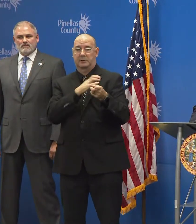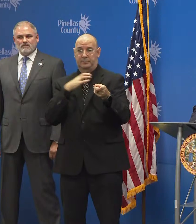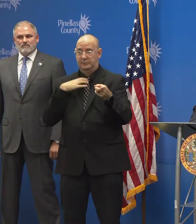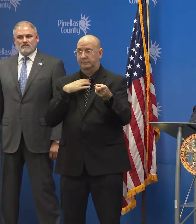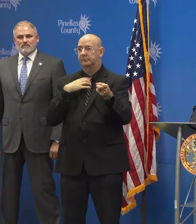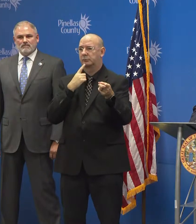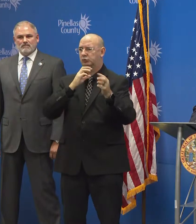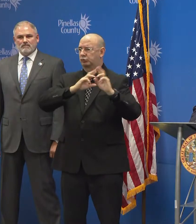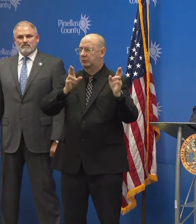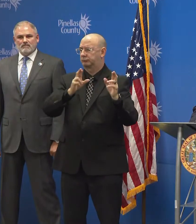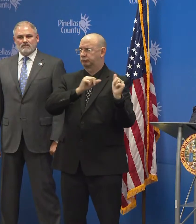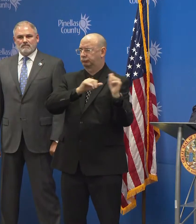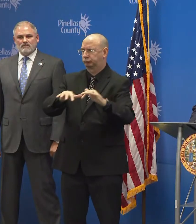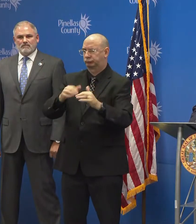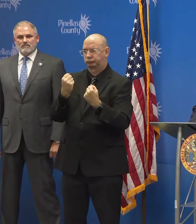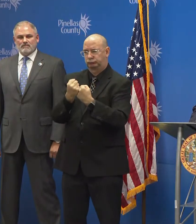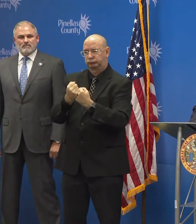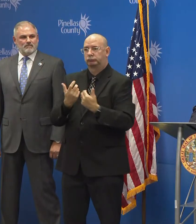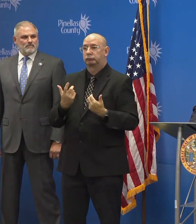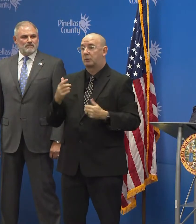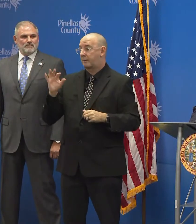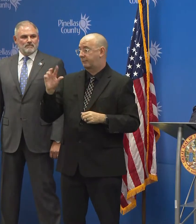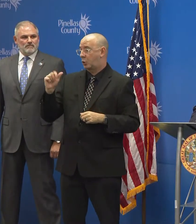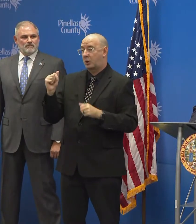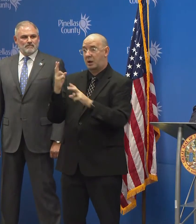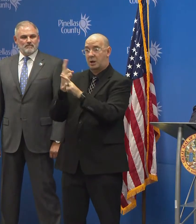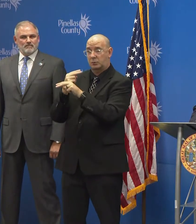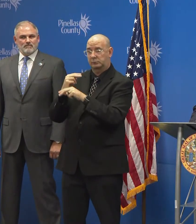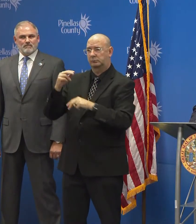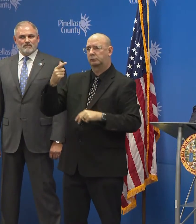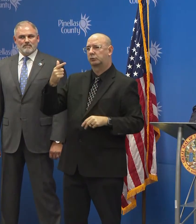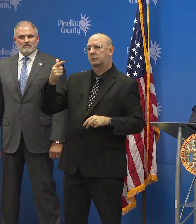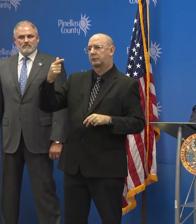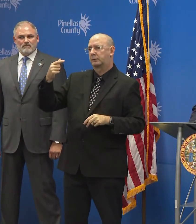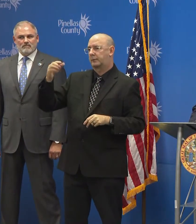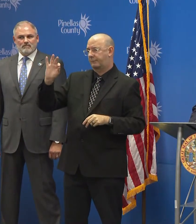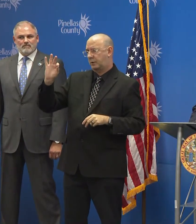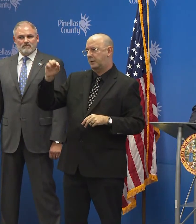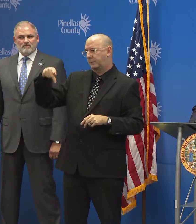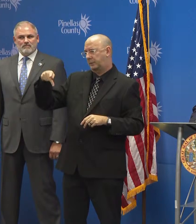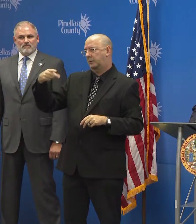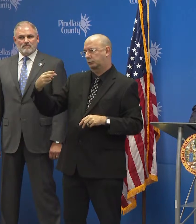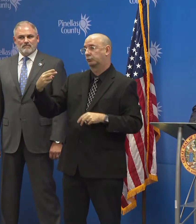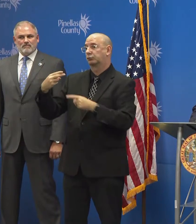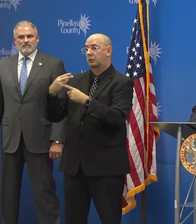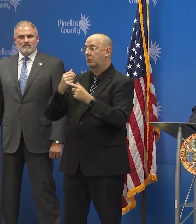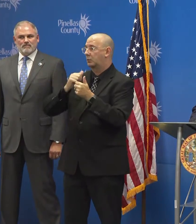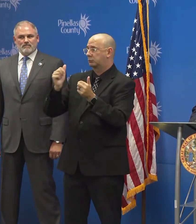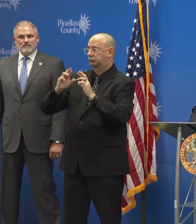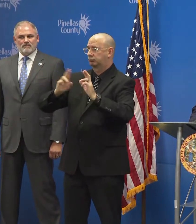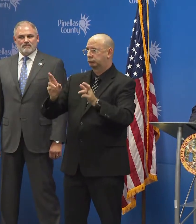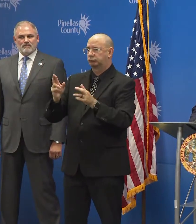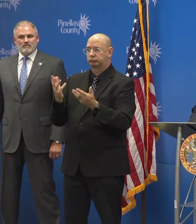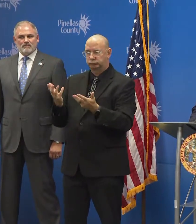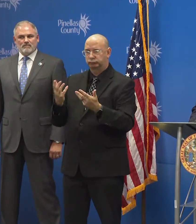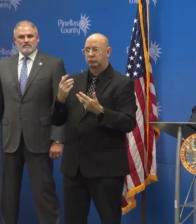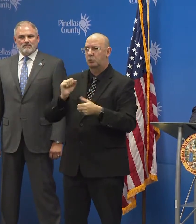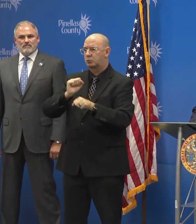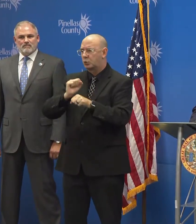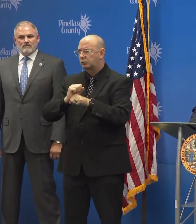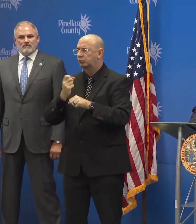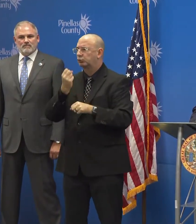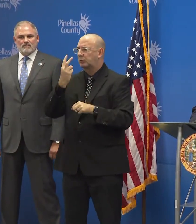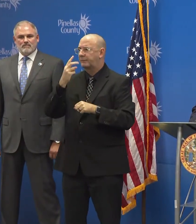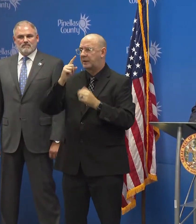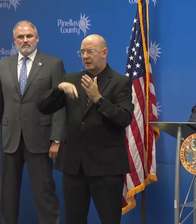also standing by to respond, and they will be, when necessary, implementing 12-hour shifts and mobilizing additional state